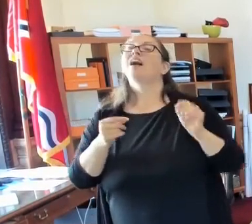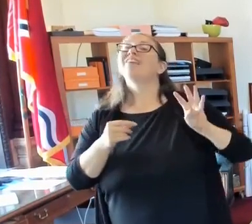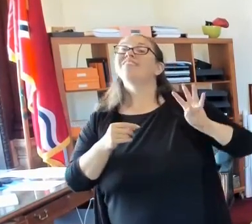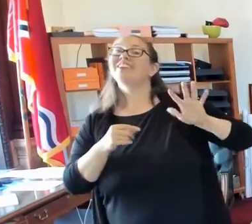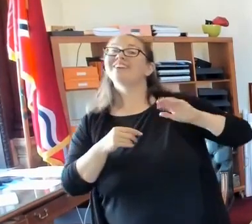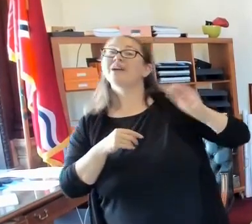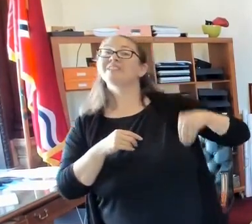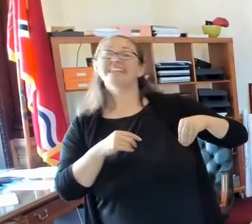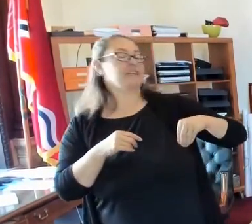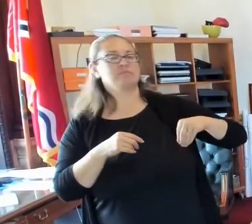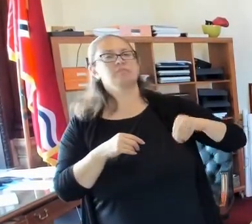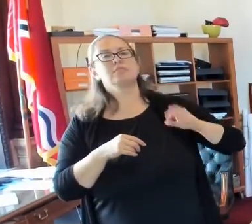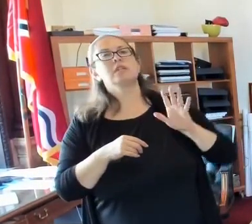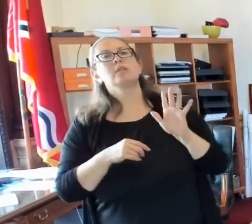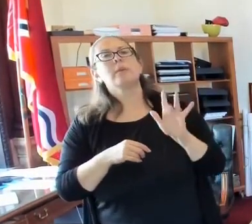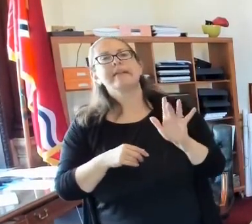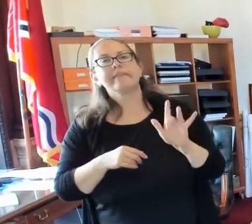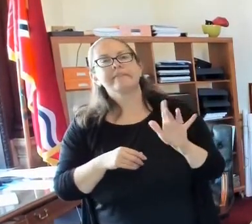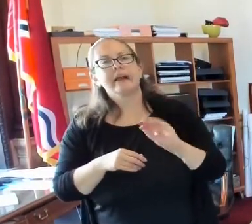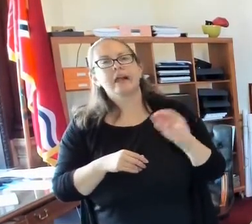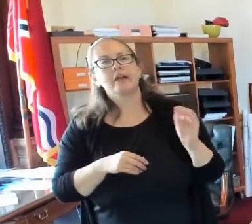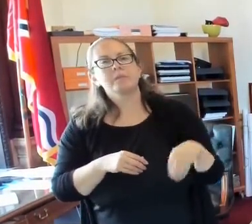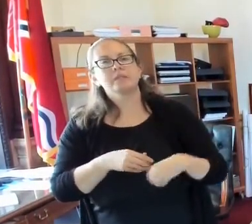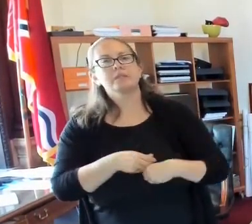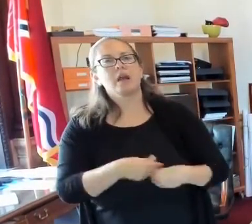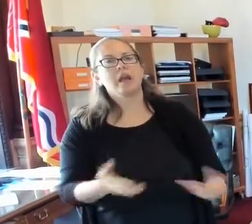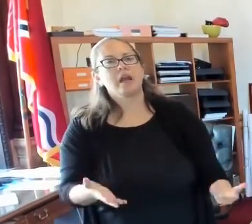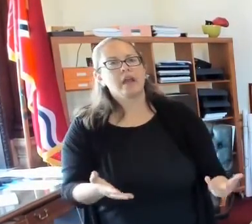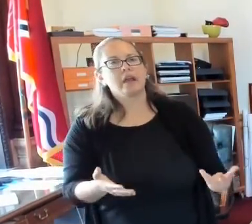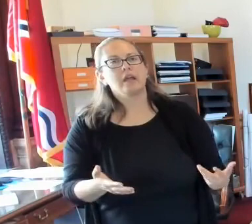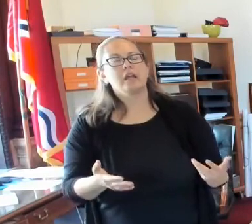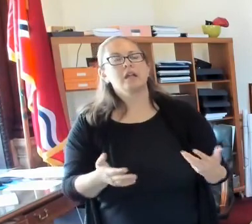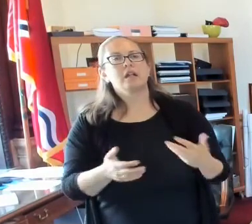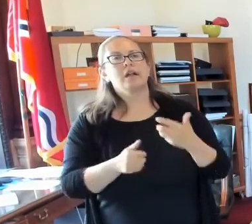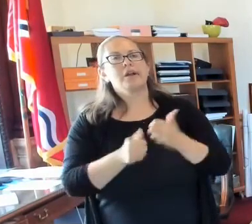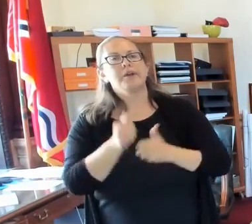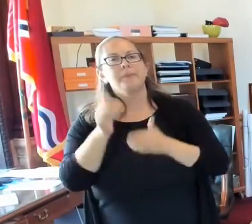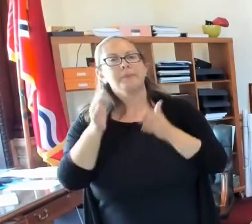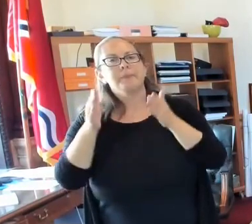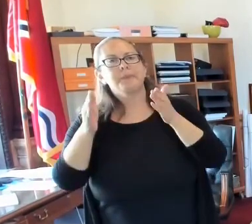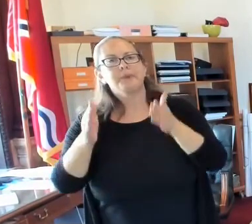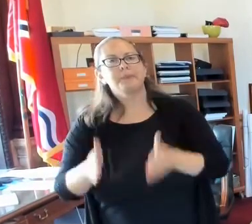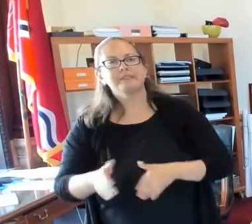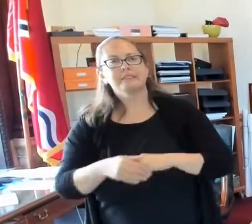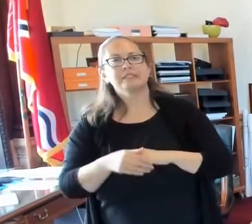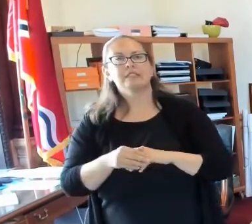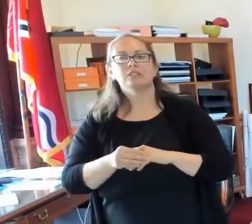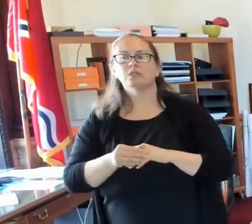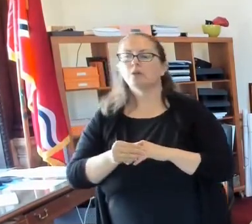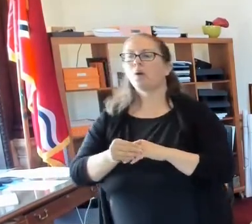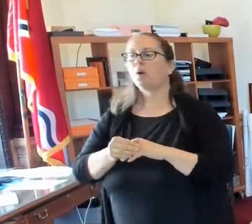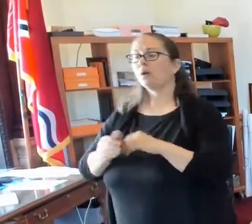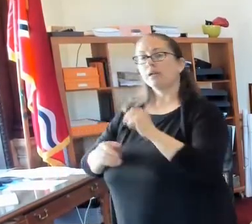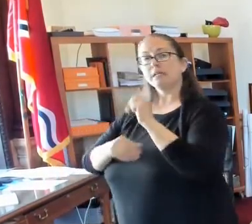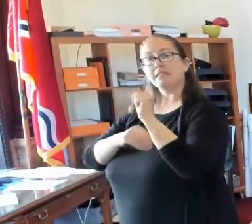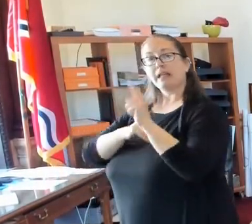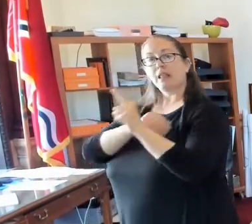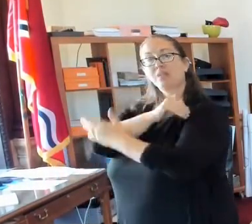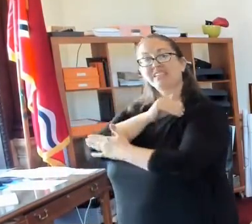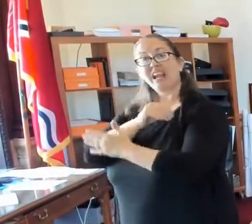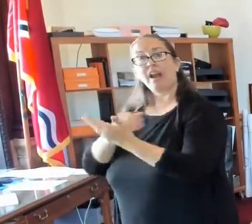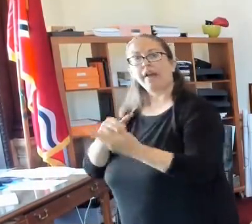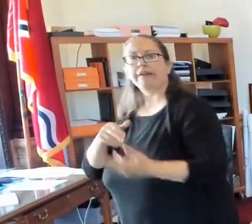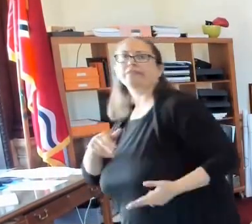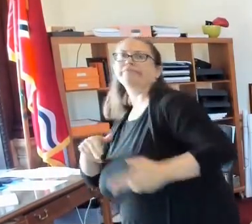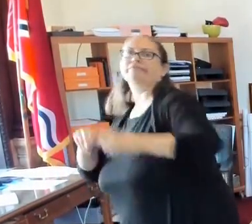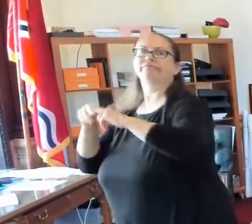of St. Louis got about $116 a person. So we got, St. Louis County got 50% more than we got. Let's say